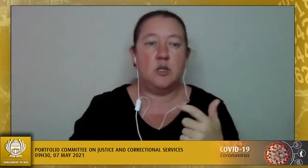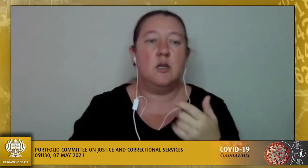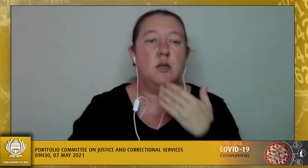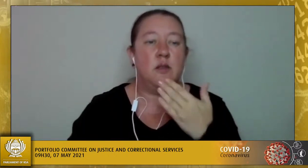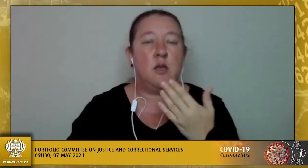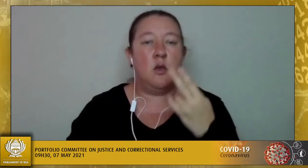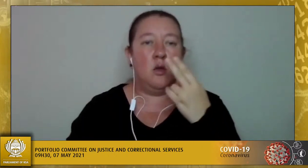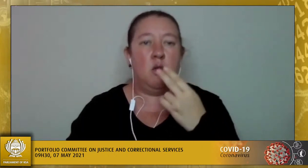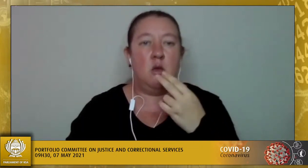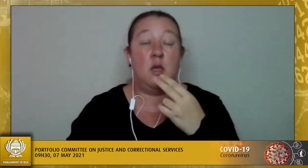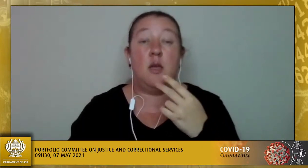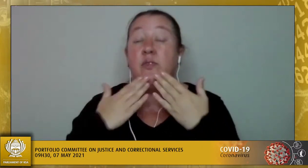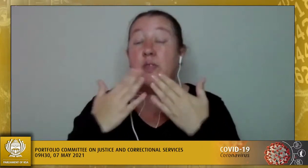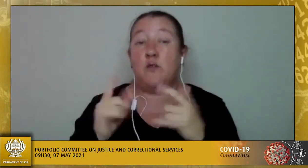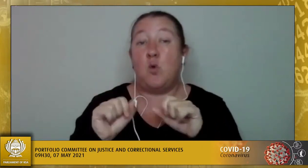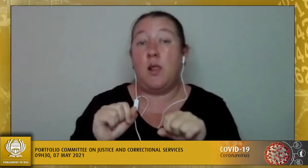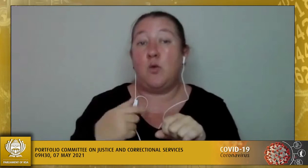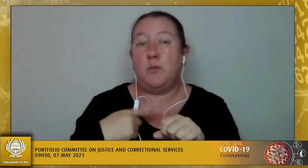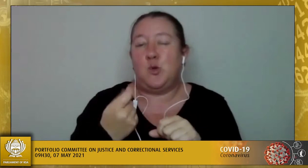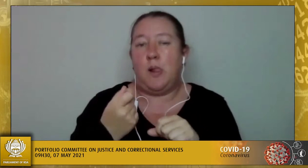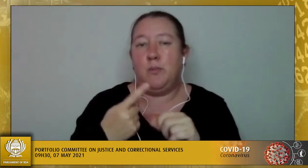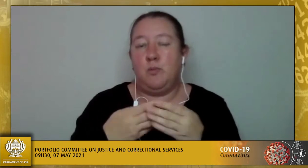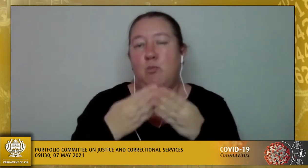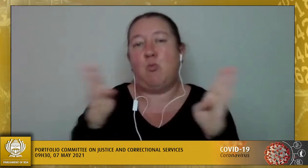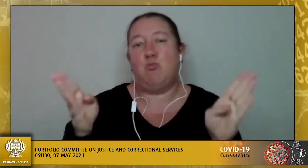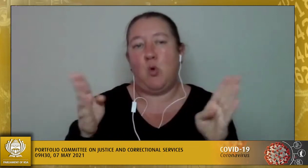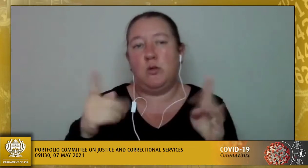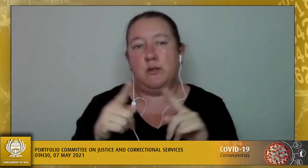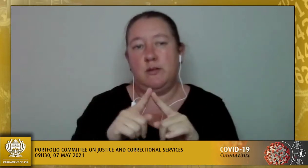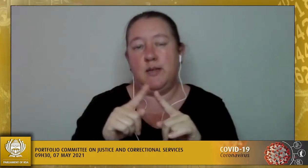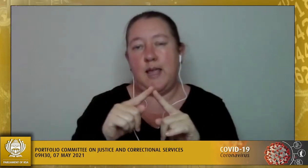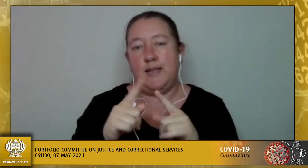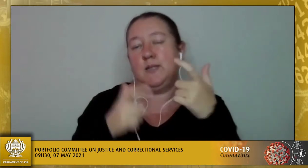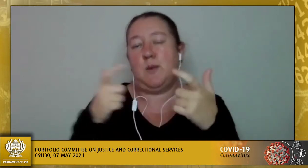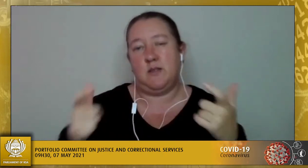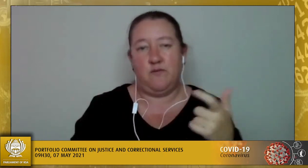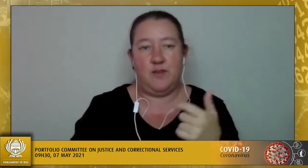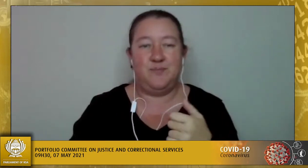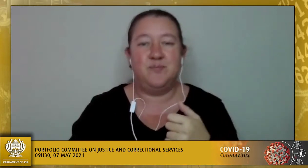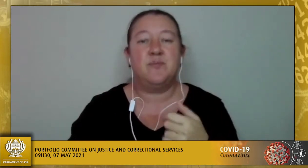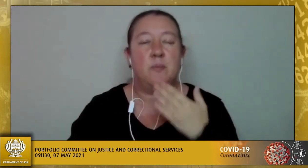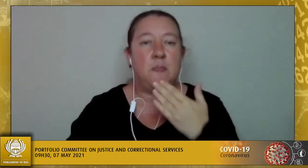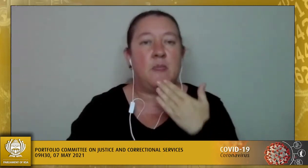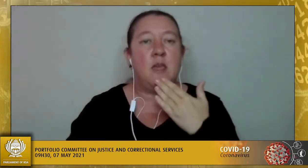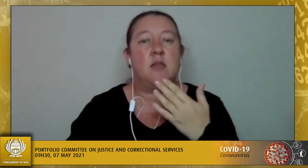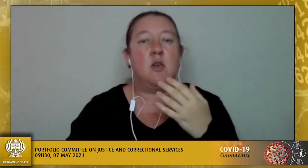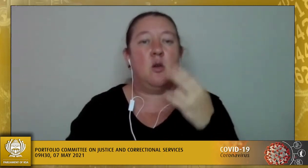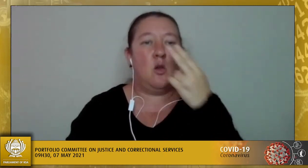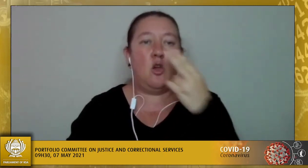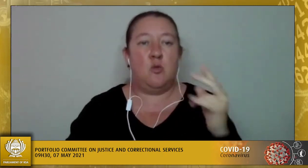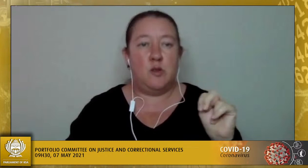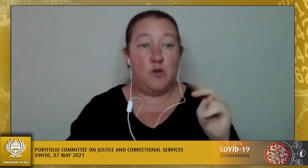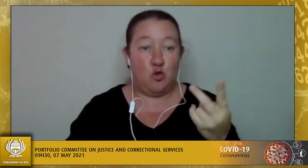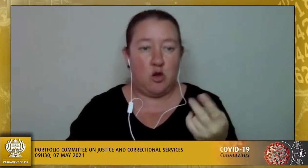thank you thank you for allowing me to meet too expensive thank you